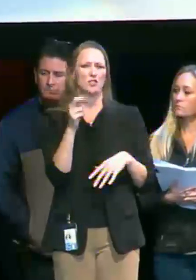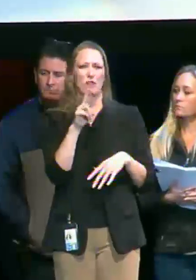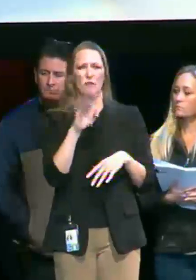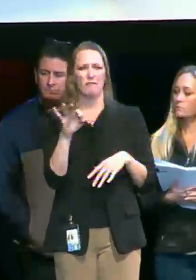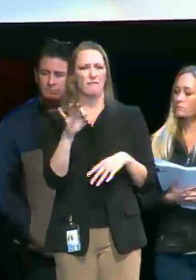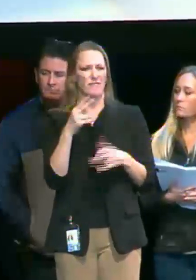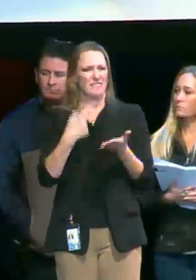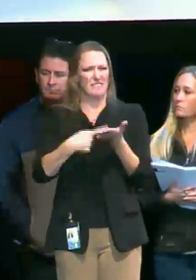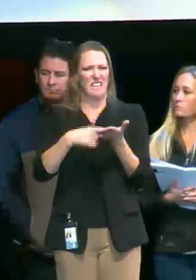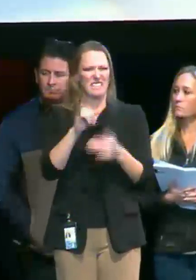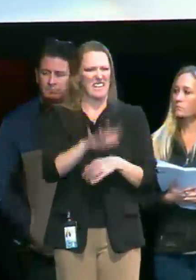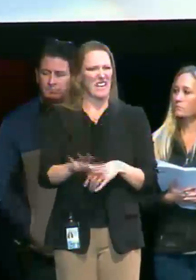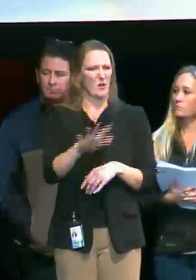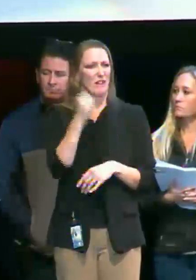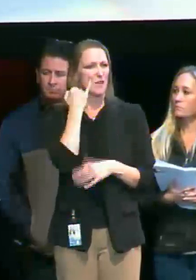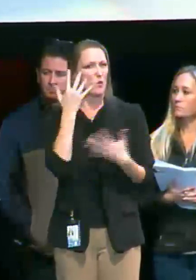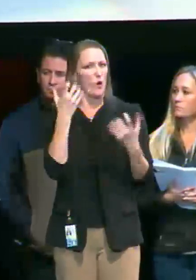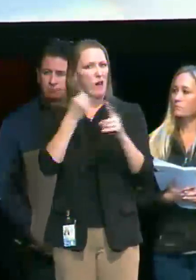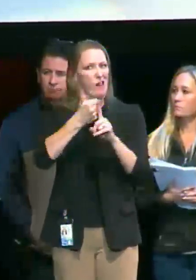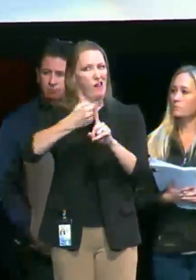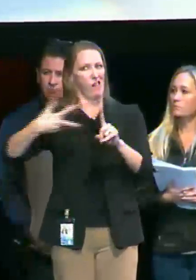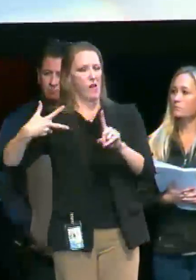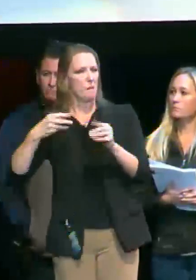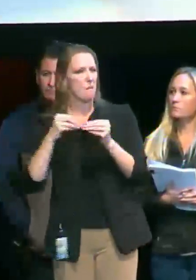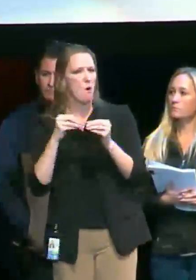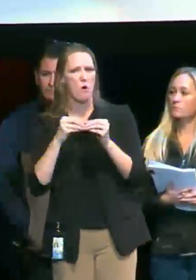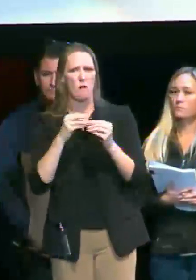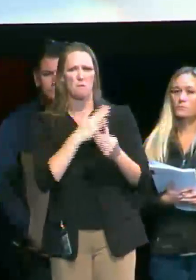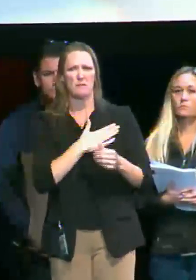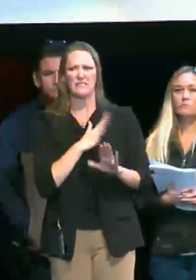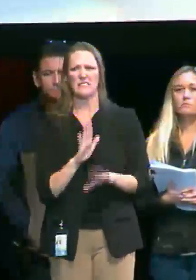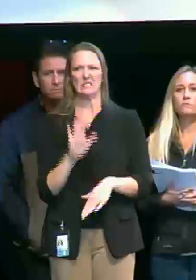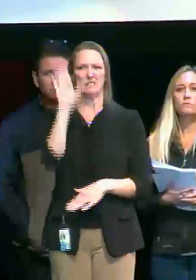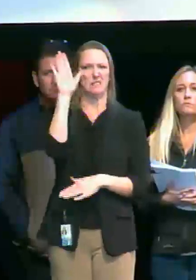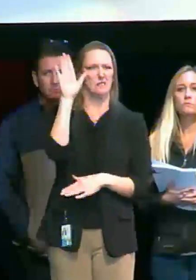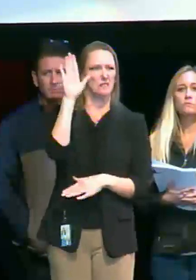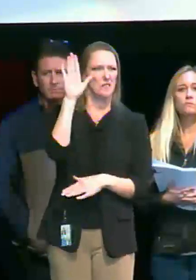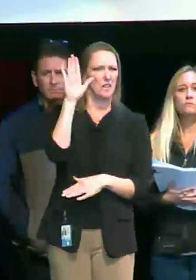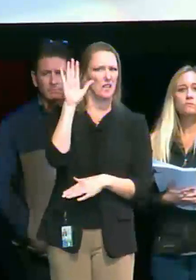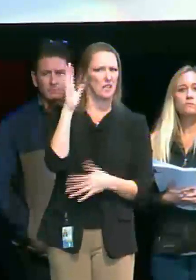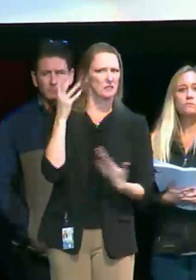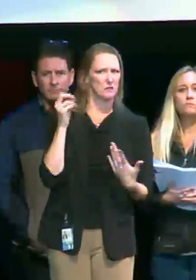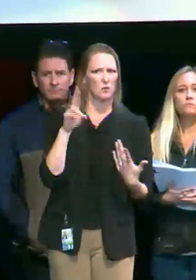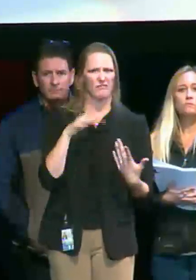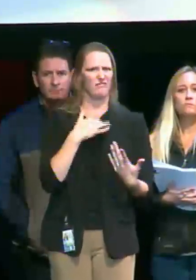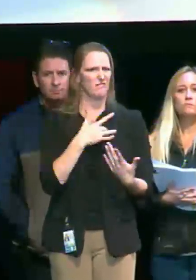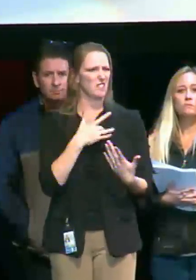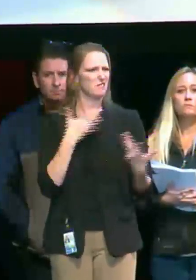If you would like us to expand on that, please raise your hand who asked that question. And otherwise, I think we've got that